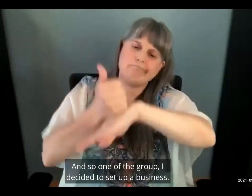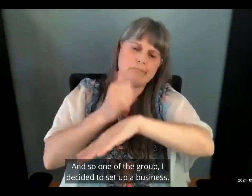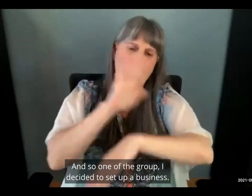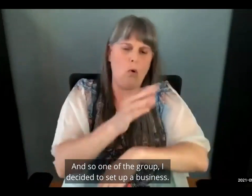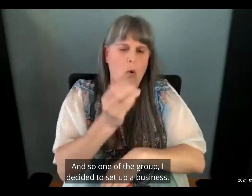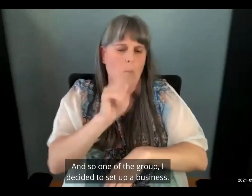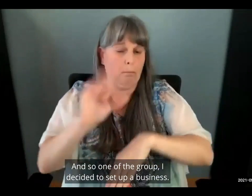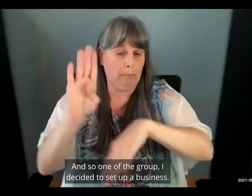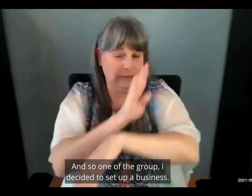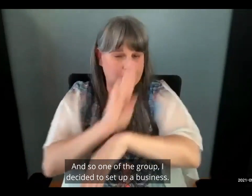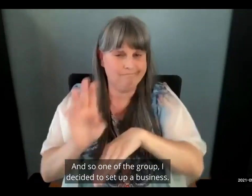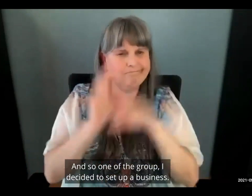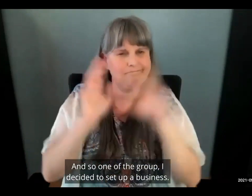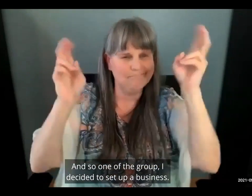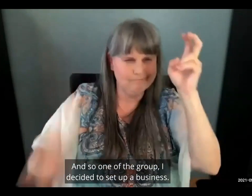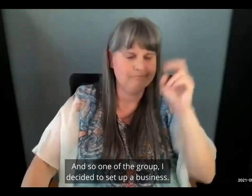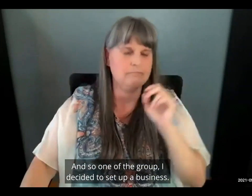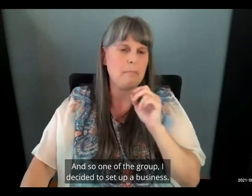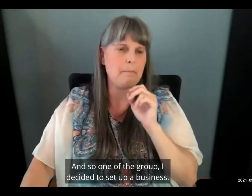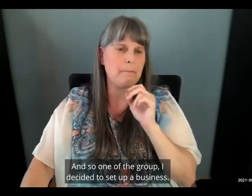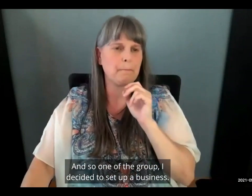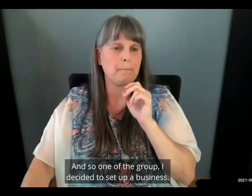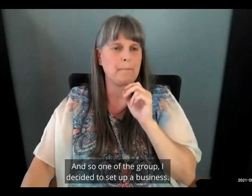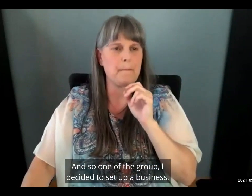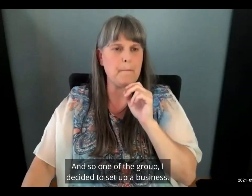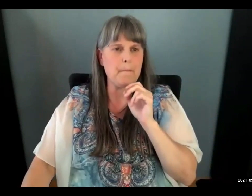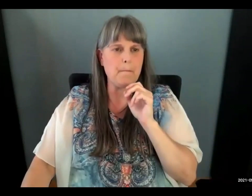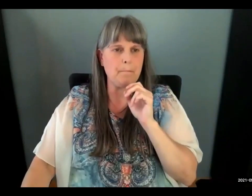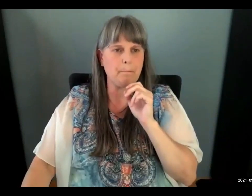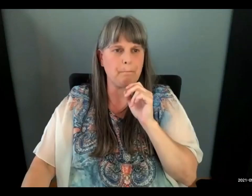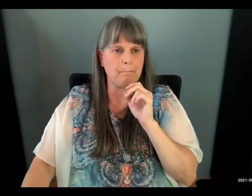of the group decided to set up a business.